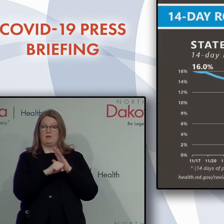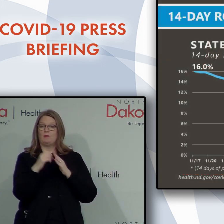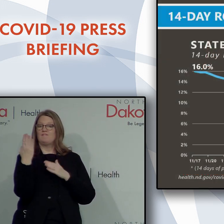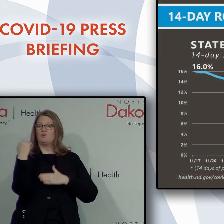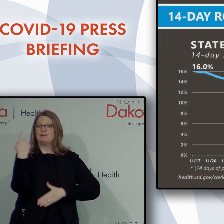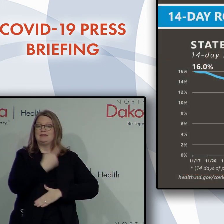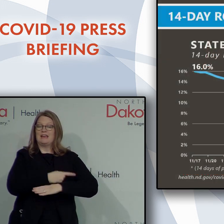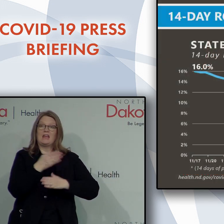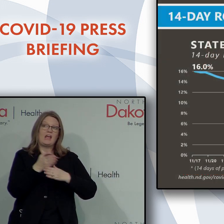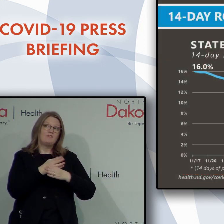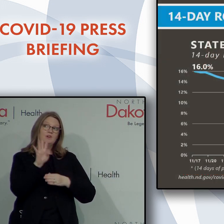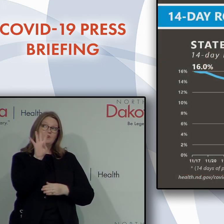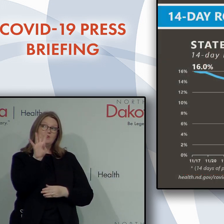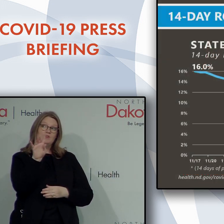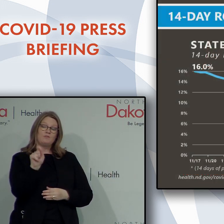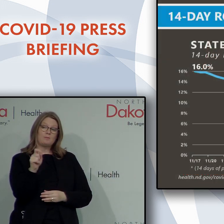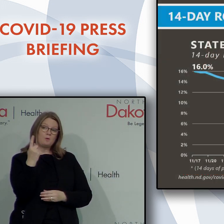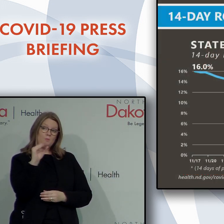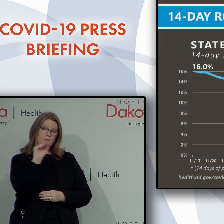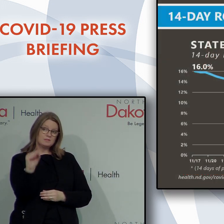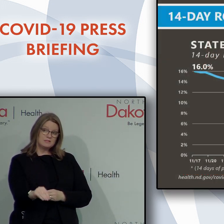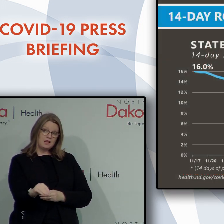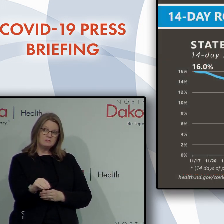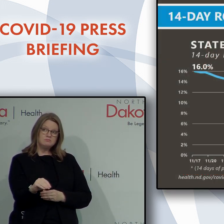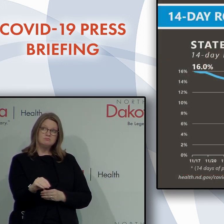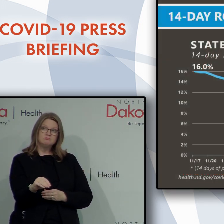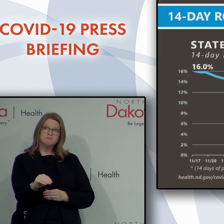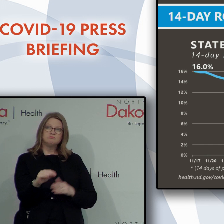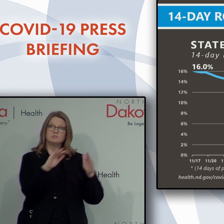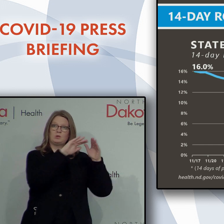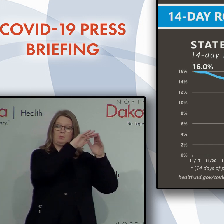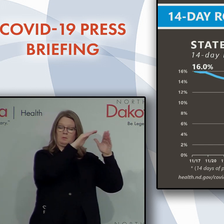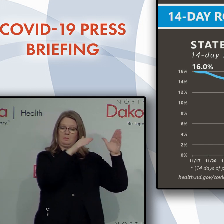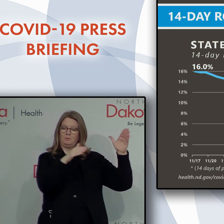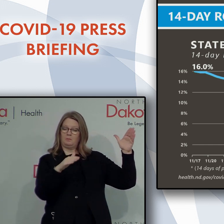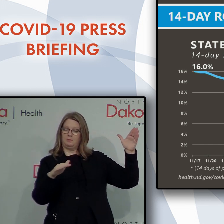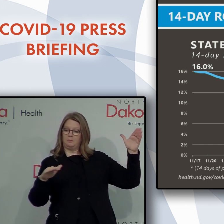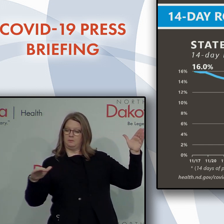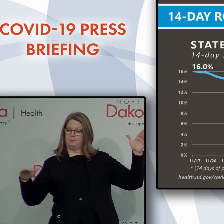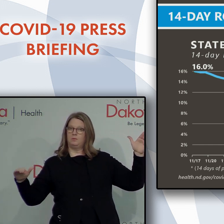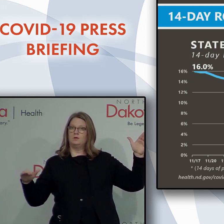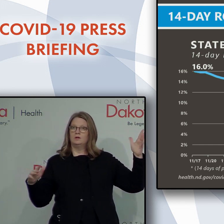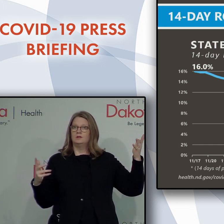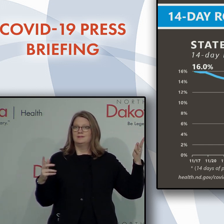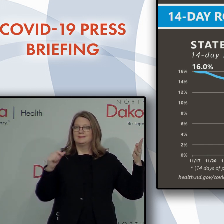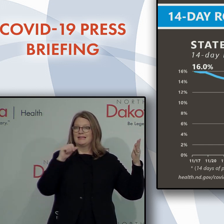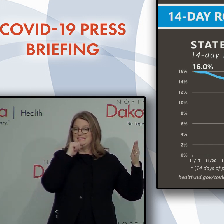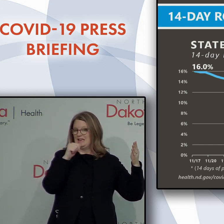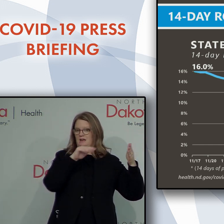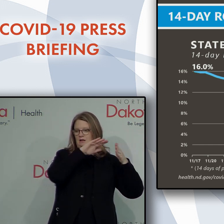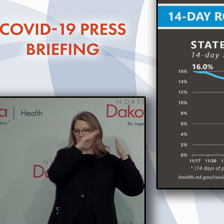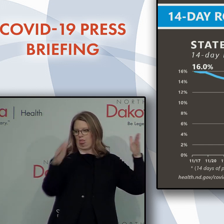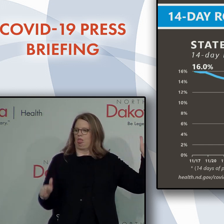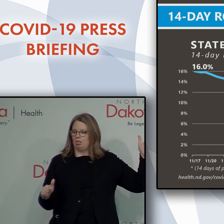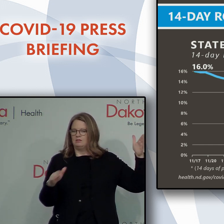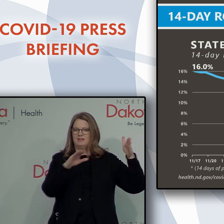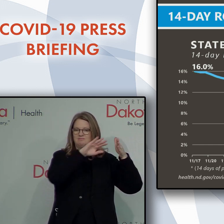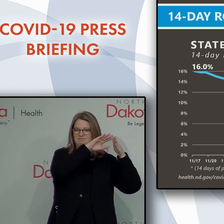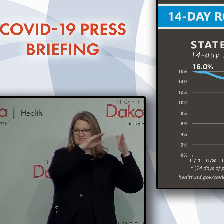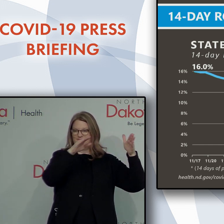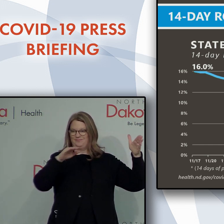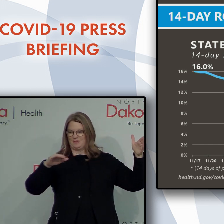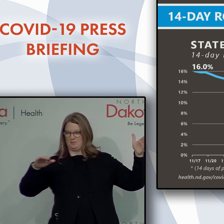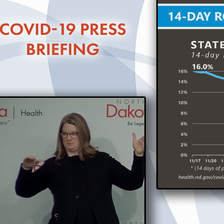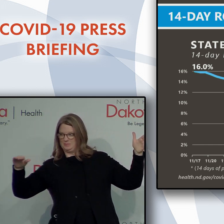is down to 4.1%, and it's leveled out in recent weeks. It did not continue to drop. And so, again, as